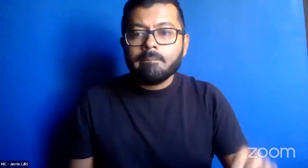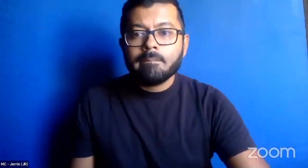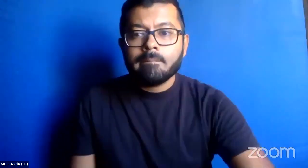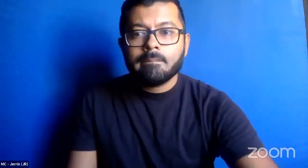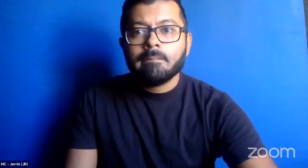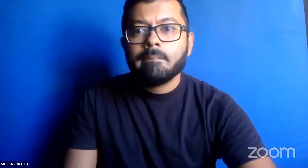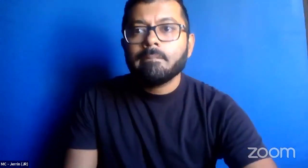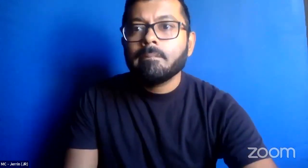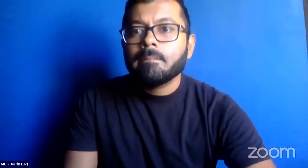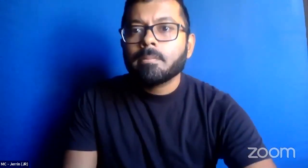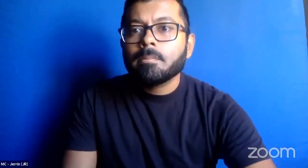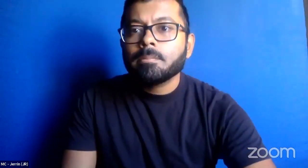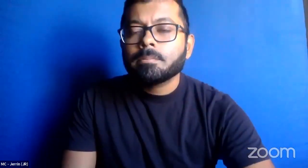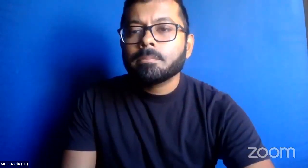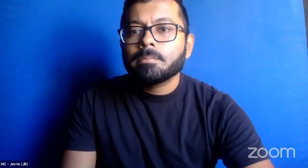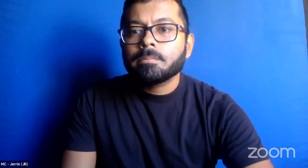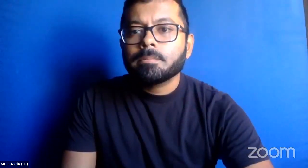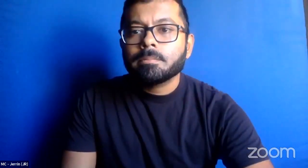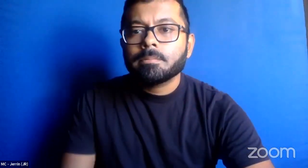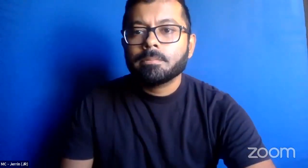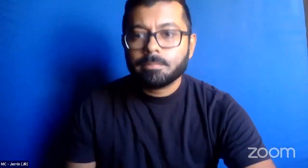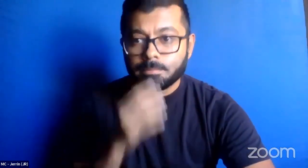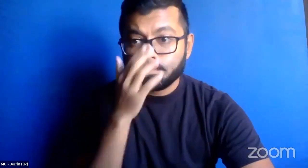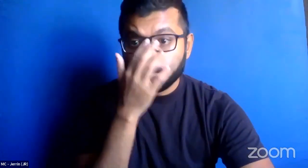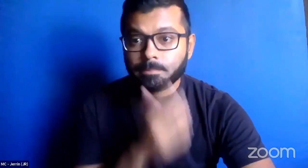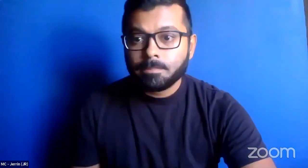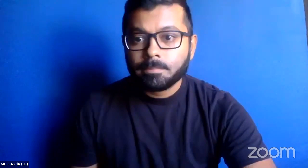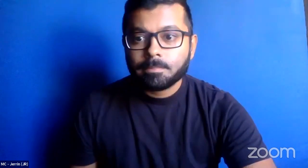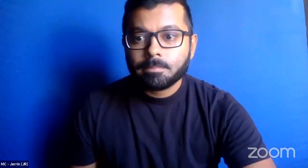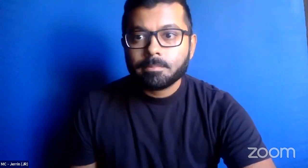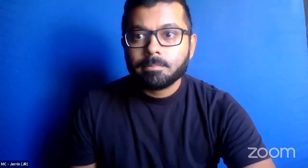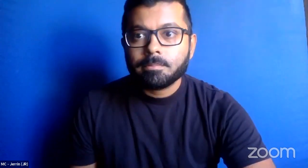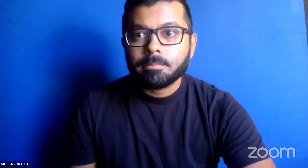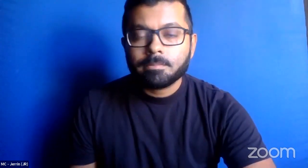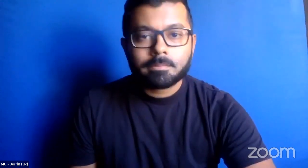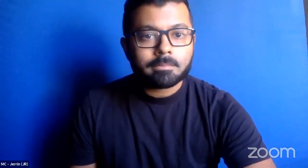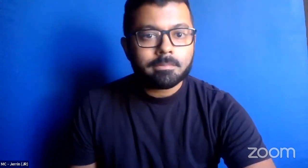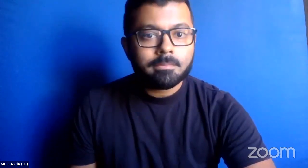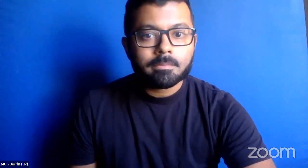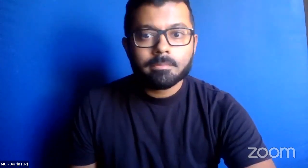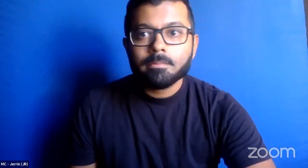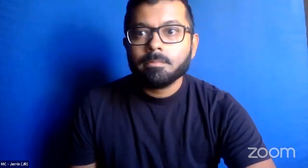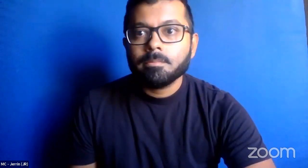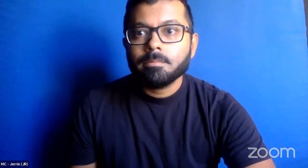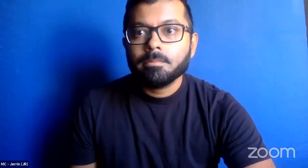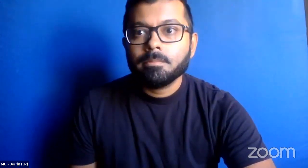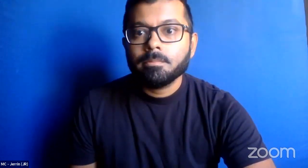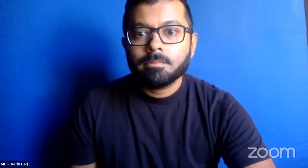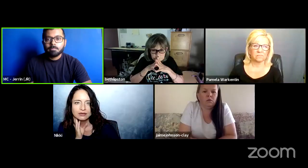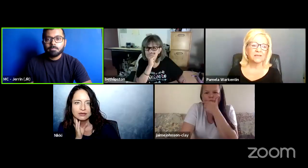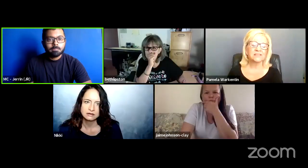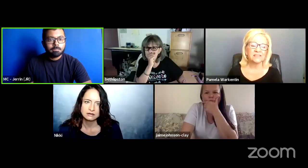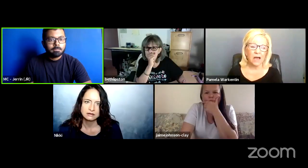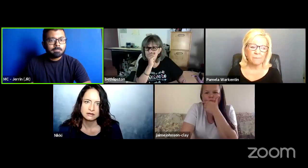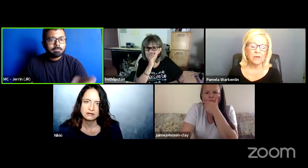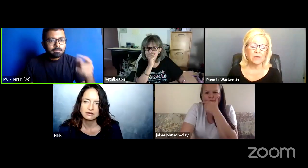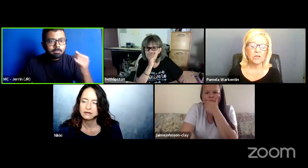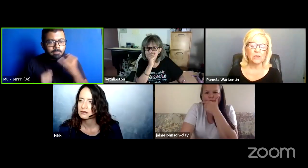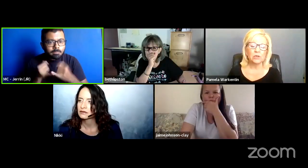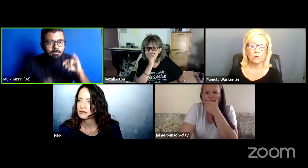remaining on your screen visibly will be the two interpreters and myself. Please stop your